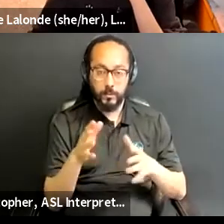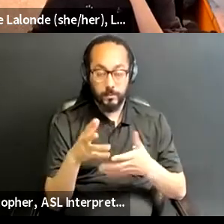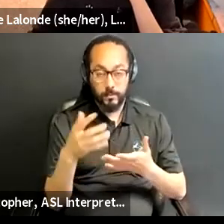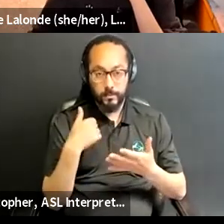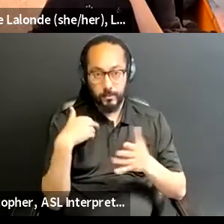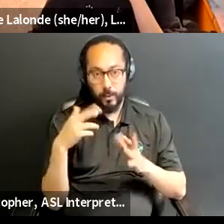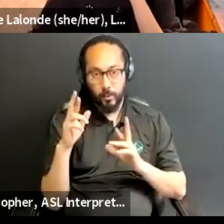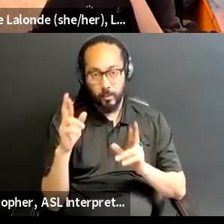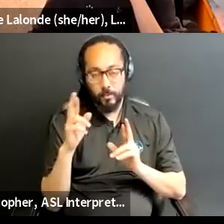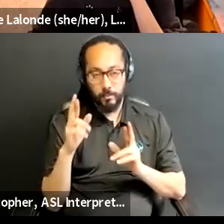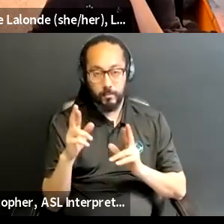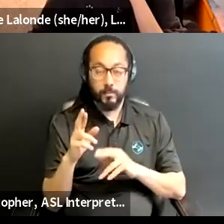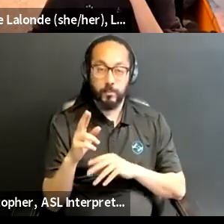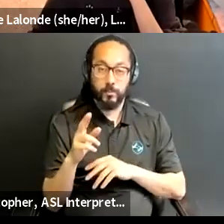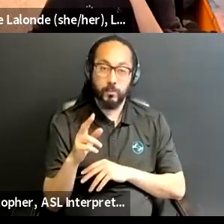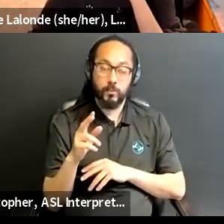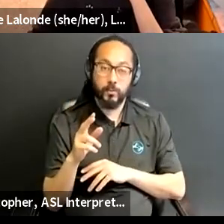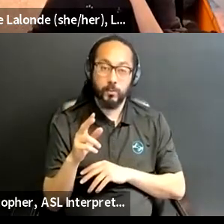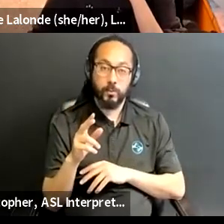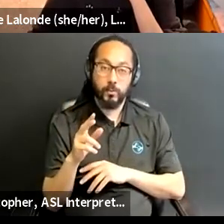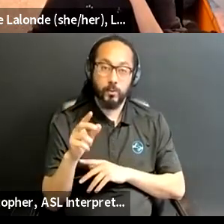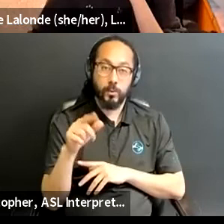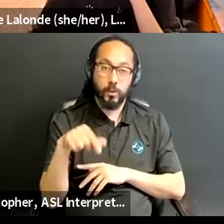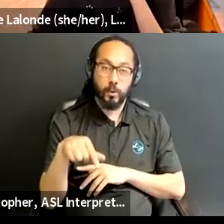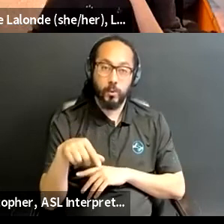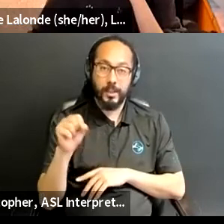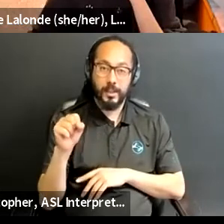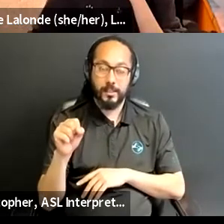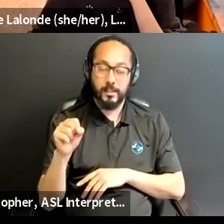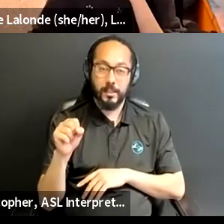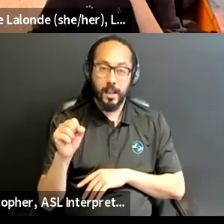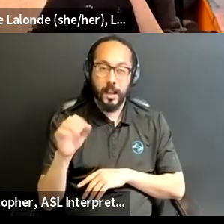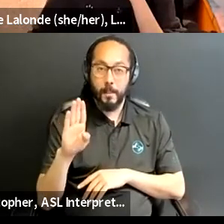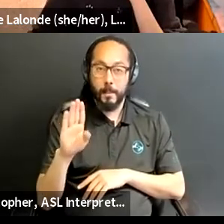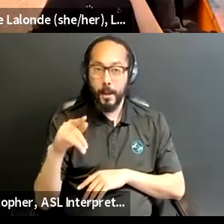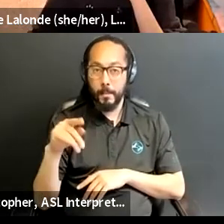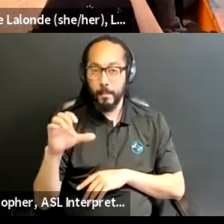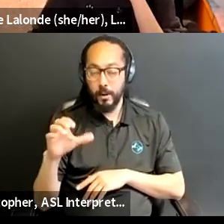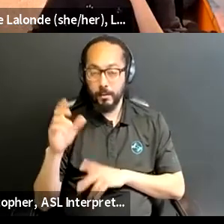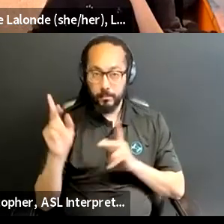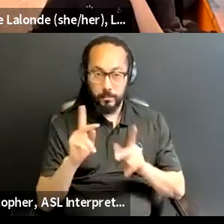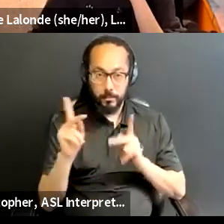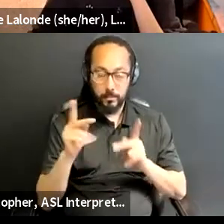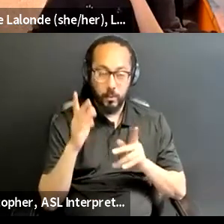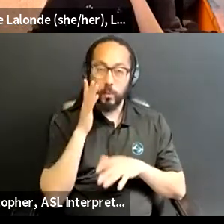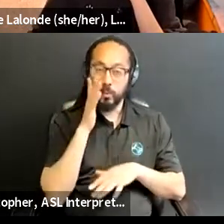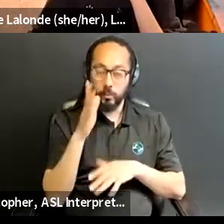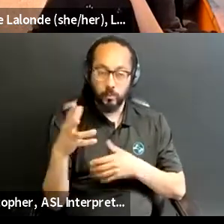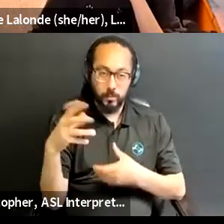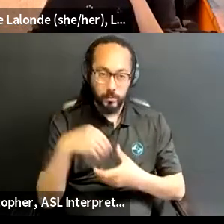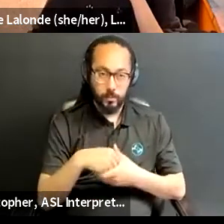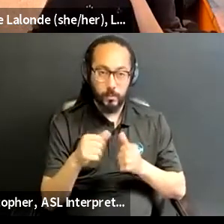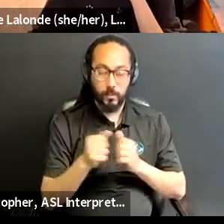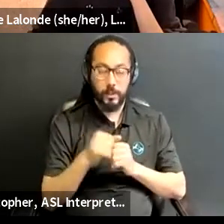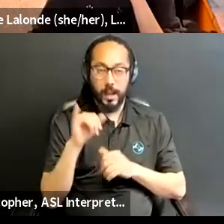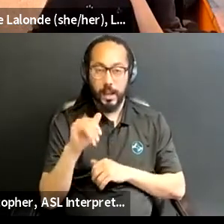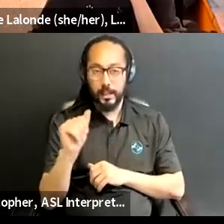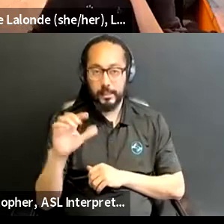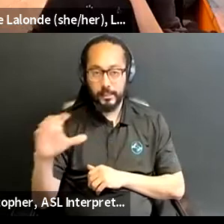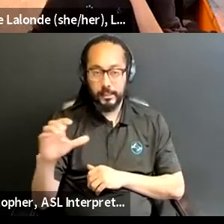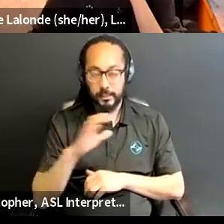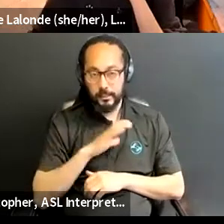that 2S and QT BIPOC folks and organizations will be working with us on the IAC. And we really hope as well that some